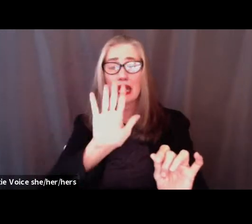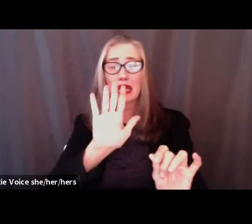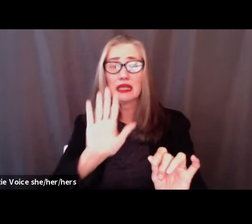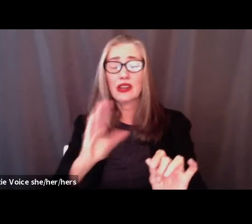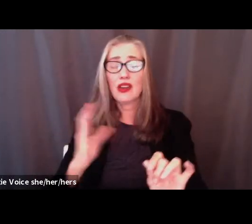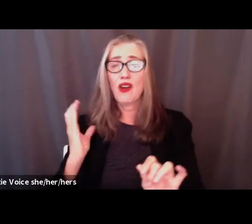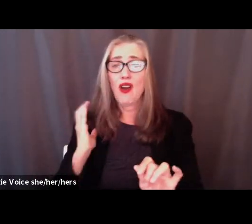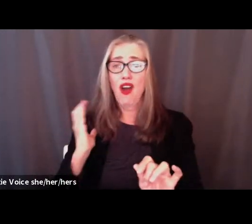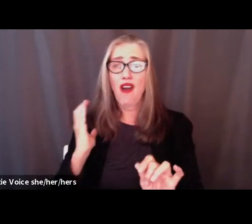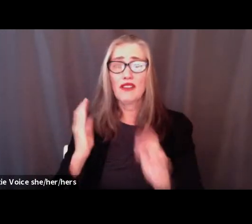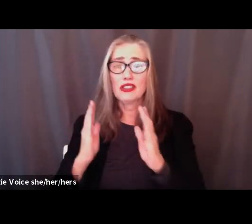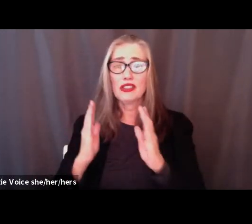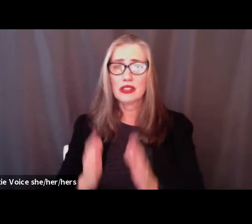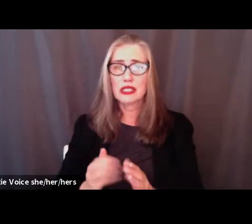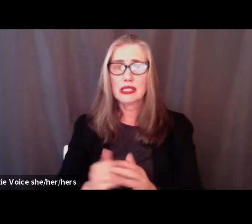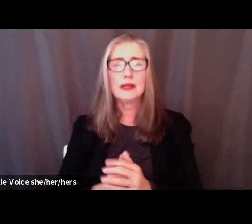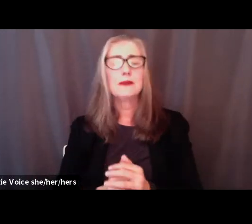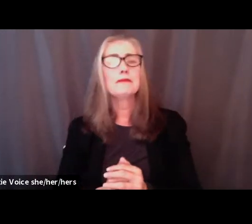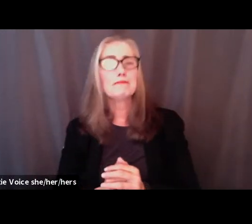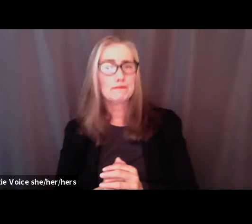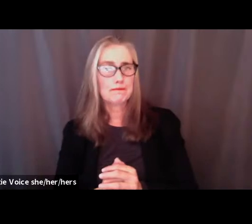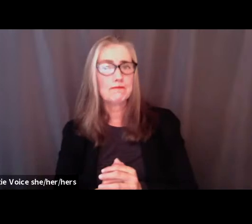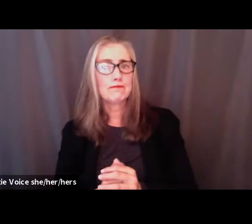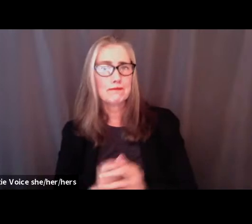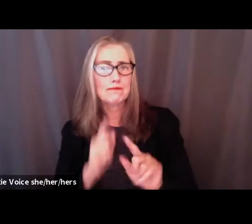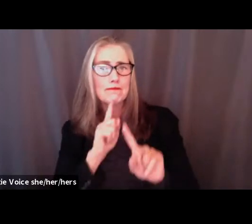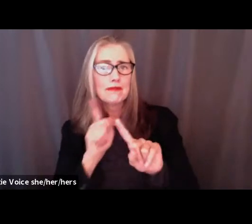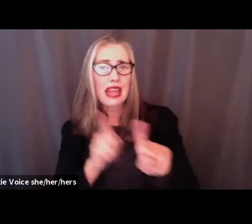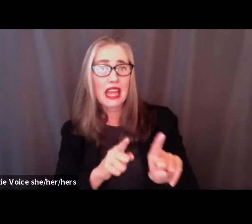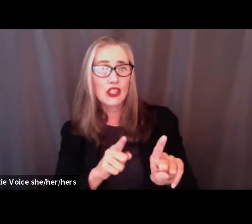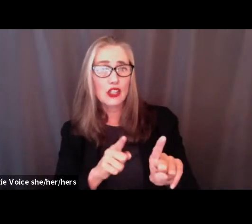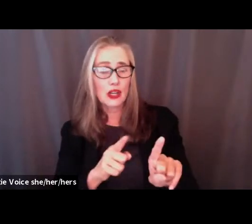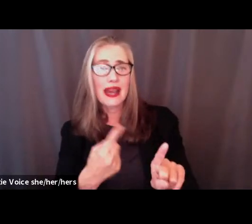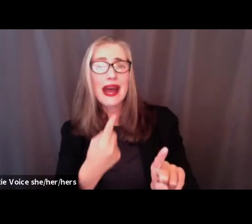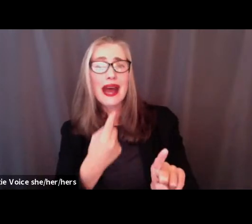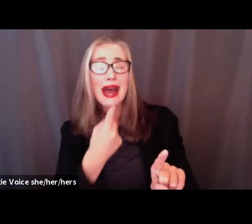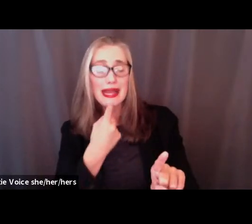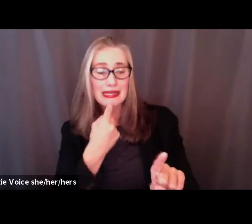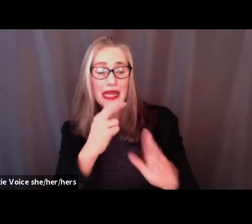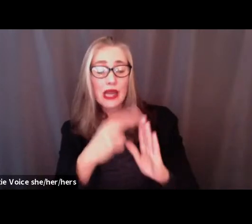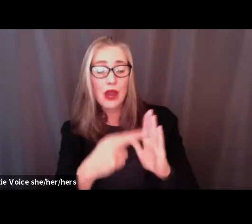As I stated at the Rules Committee yesterday,